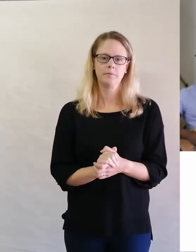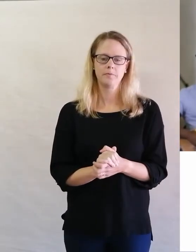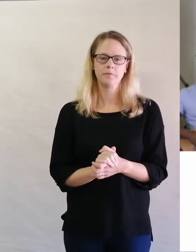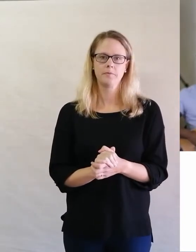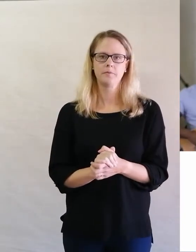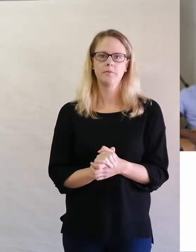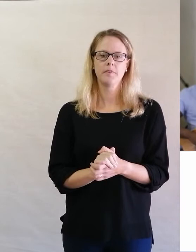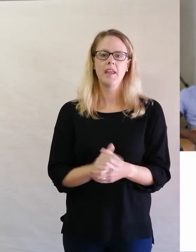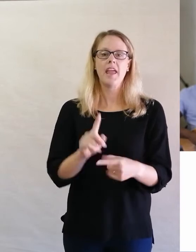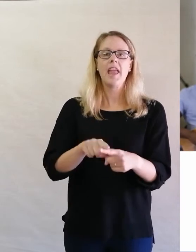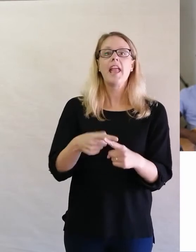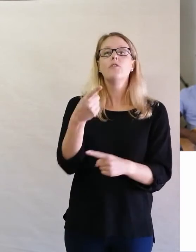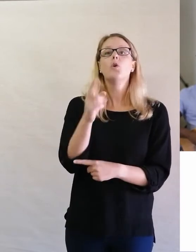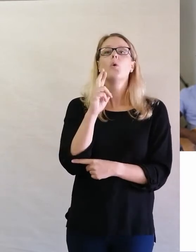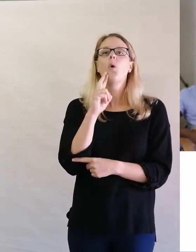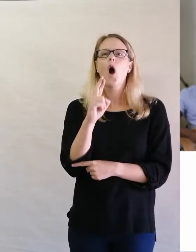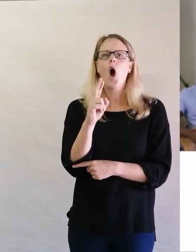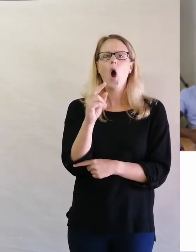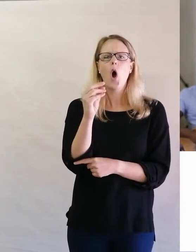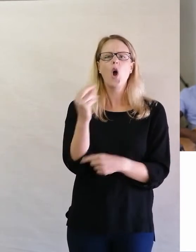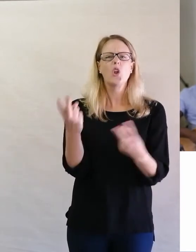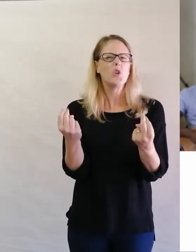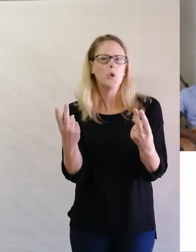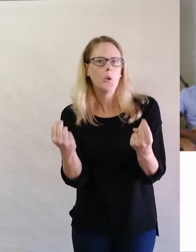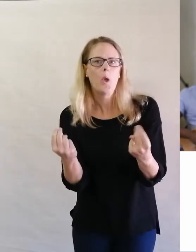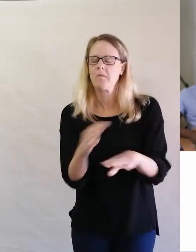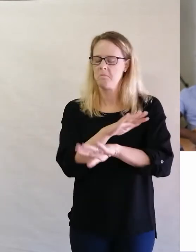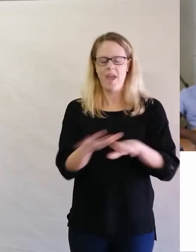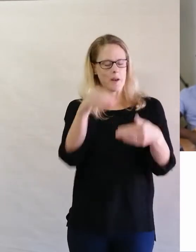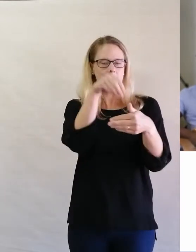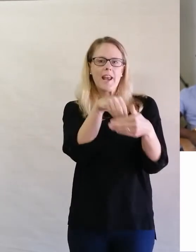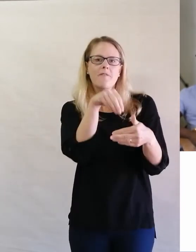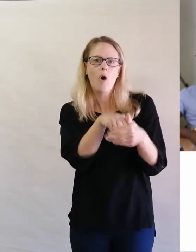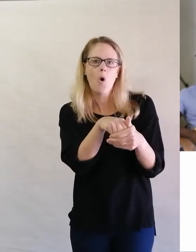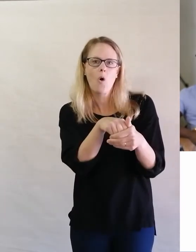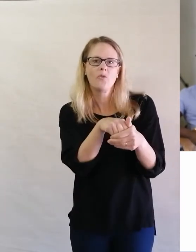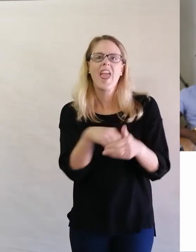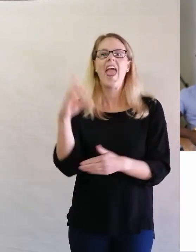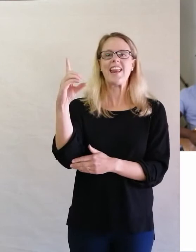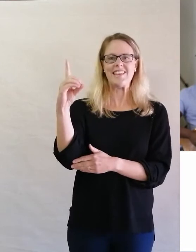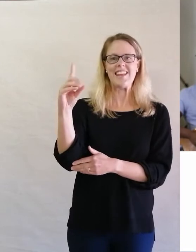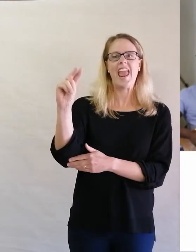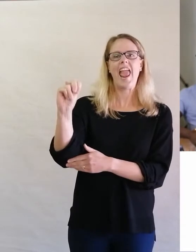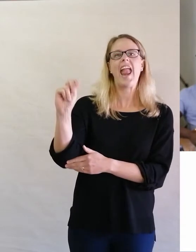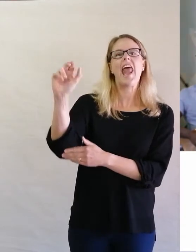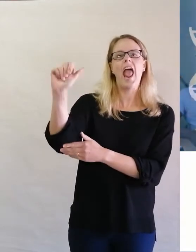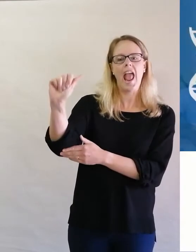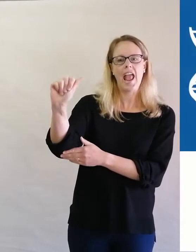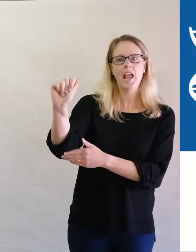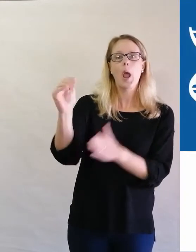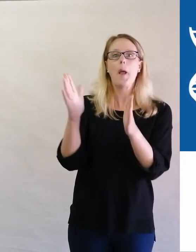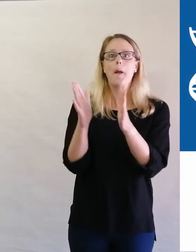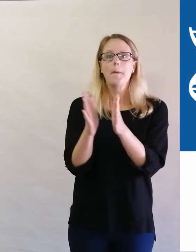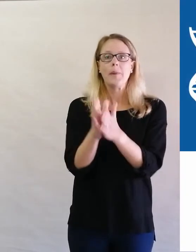Likewise, if you are new to Cornerstone Church and have not participated in our introductory course called DNA, then please take note